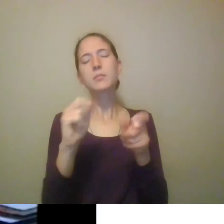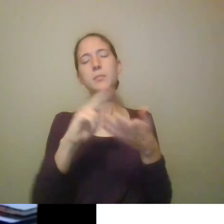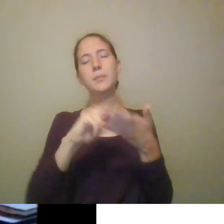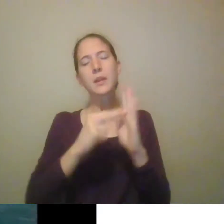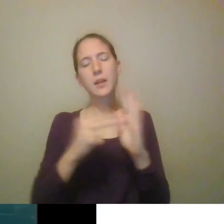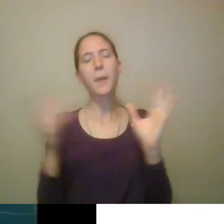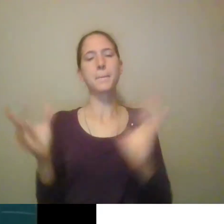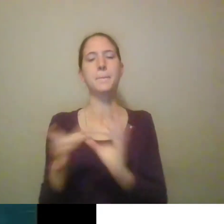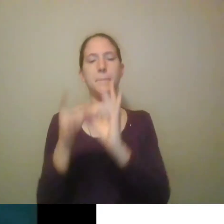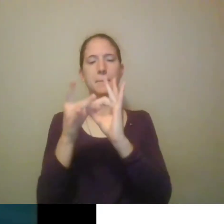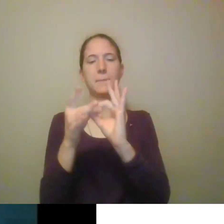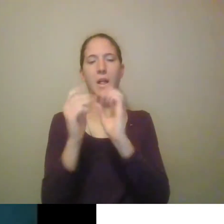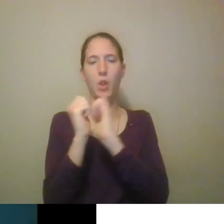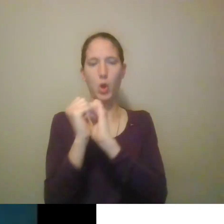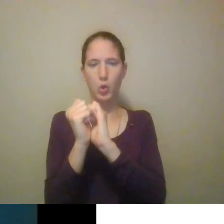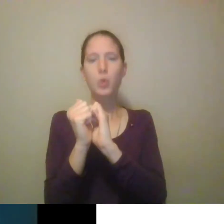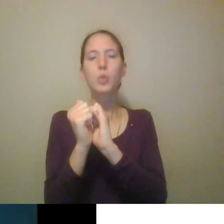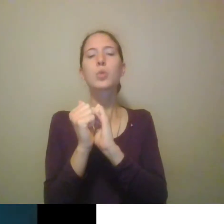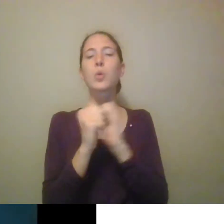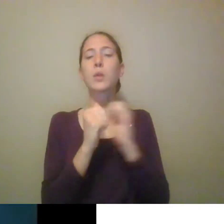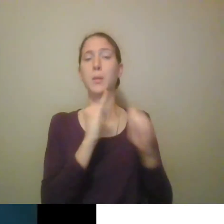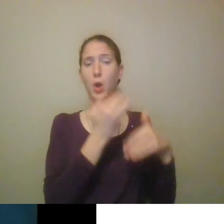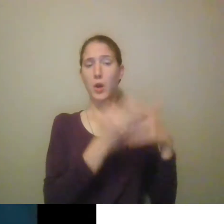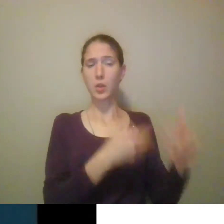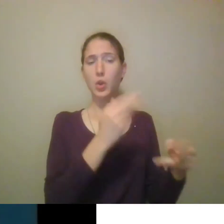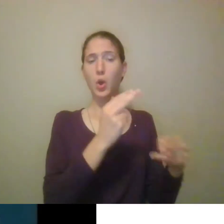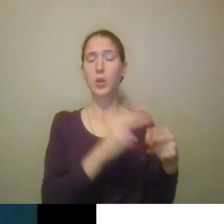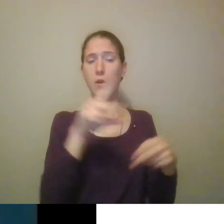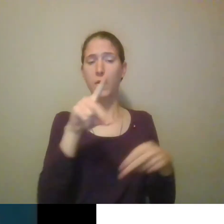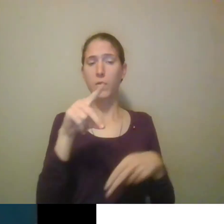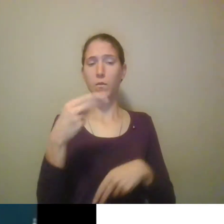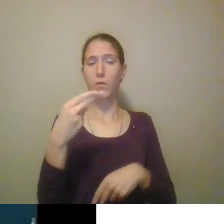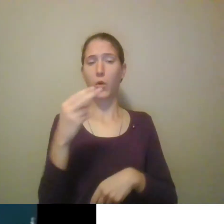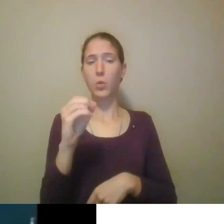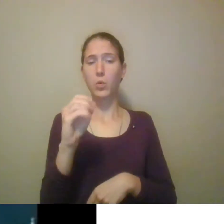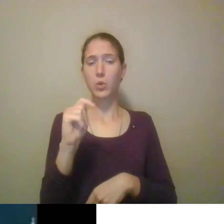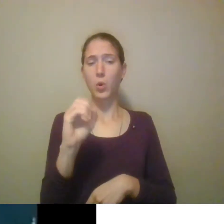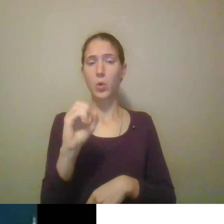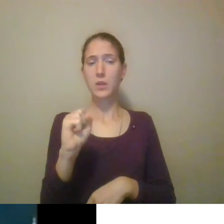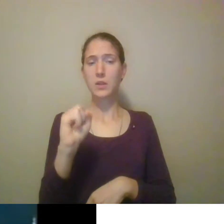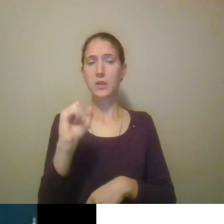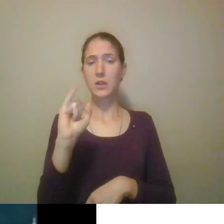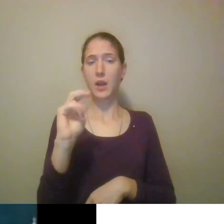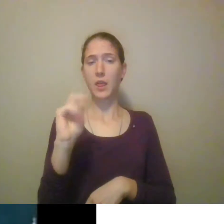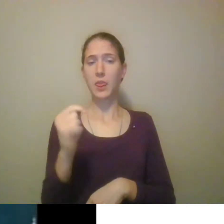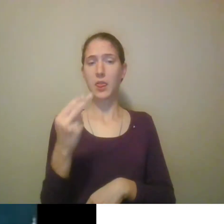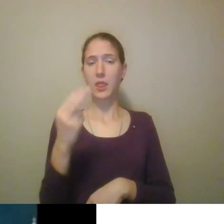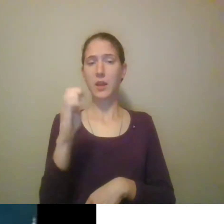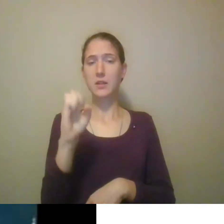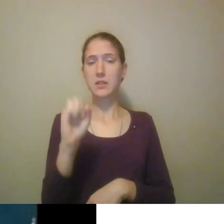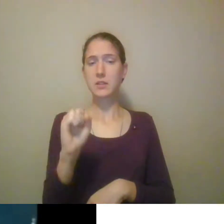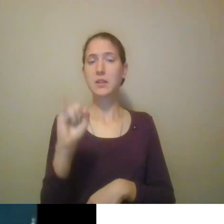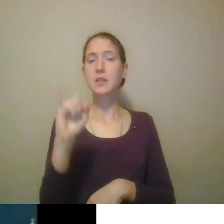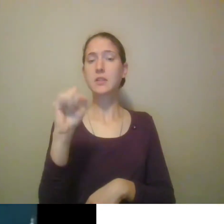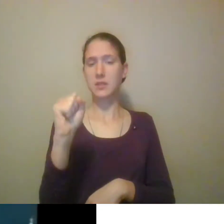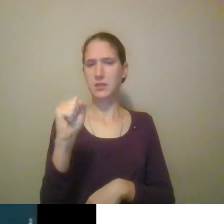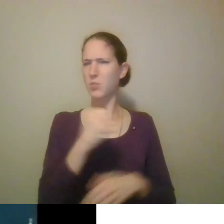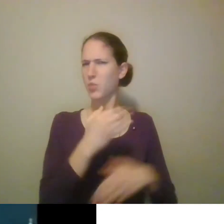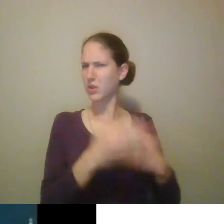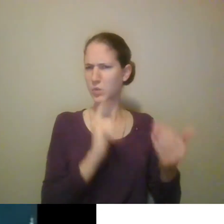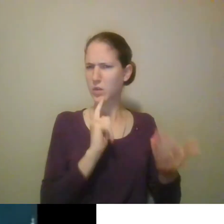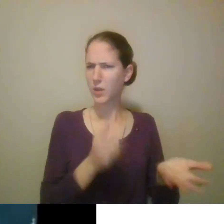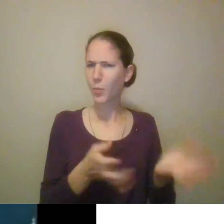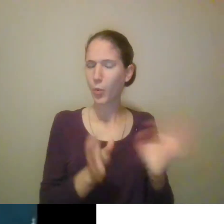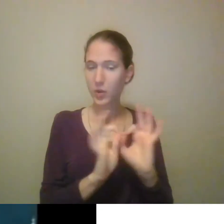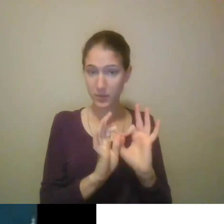Okay, photosynthesis is the name of this process. And it is a very, very important process. If this process did not